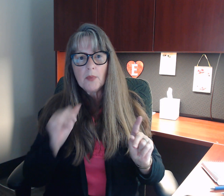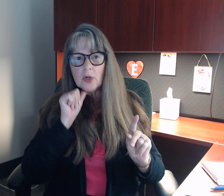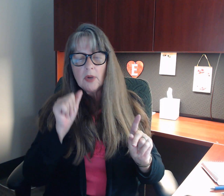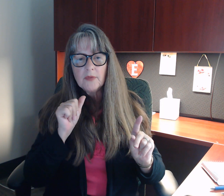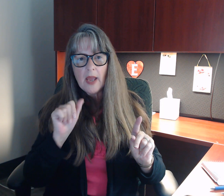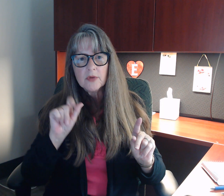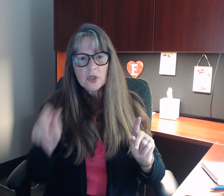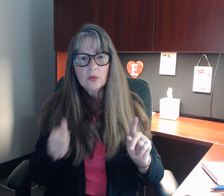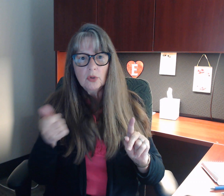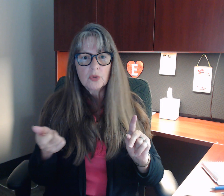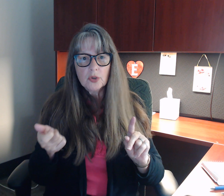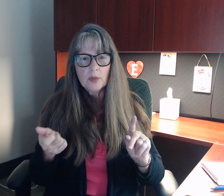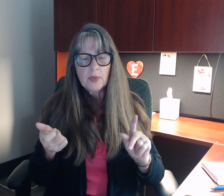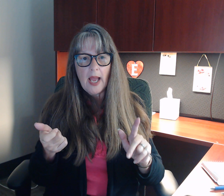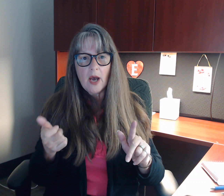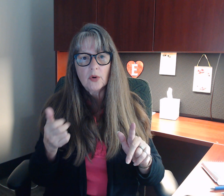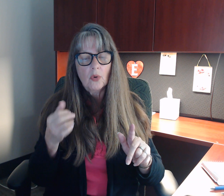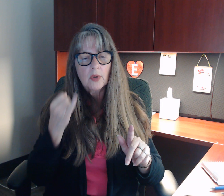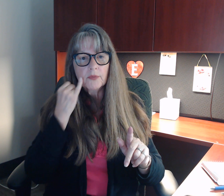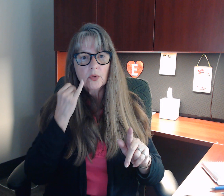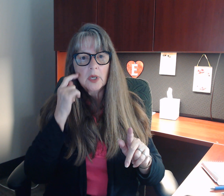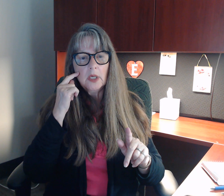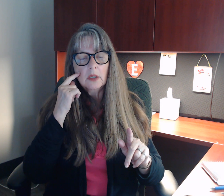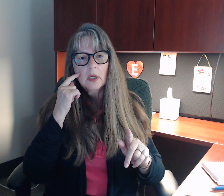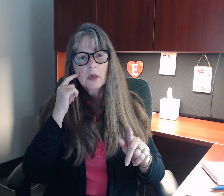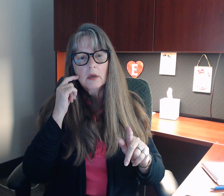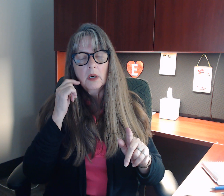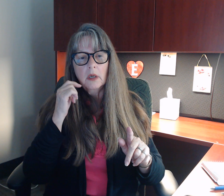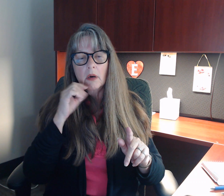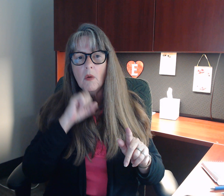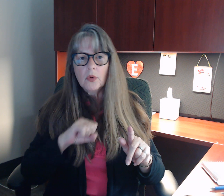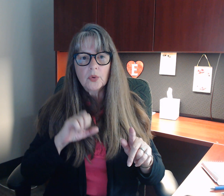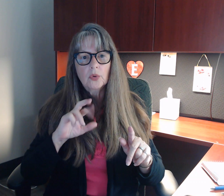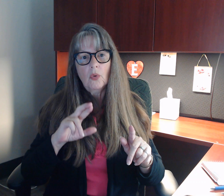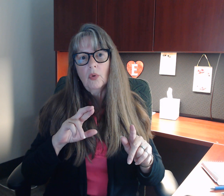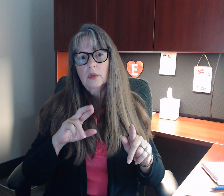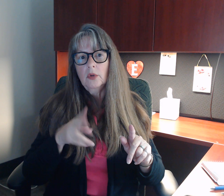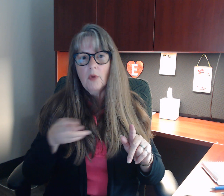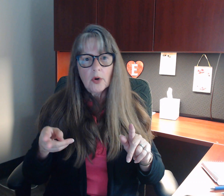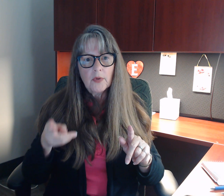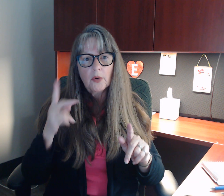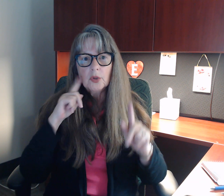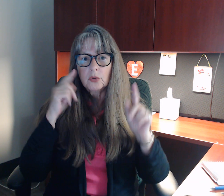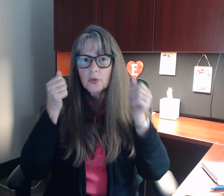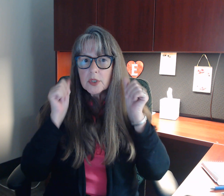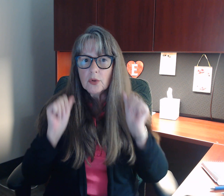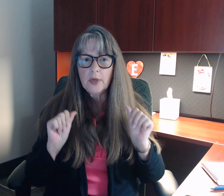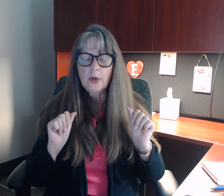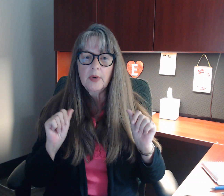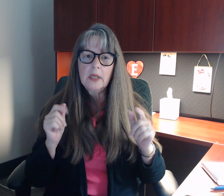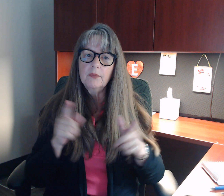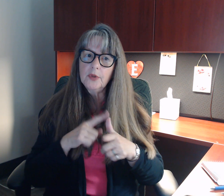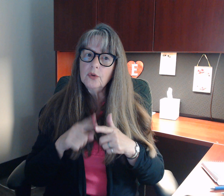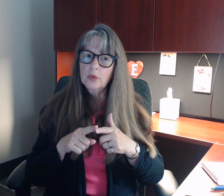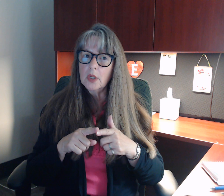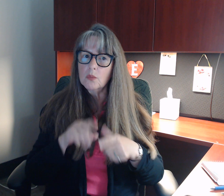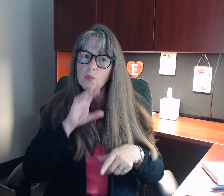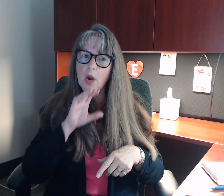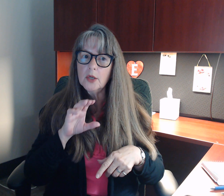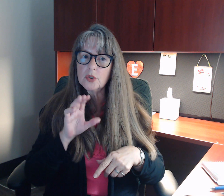don't have to have it so, turn it up loud, or if you're getting older or hard of hearing, you're losing your hearing, then you can watch watch the